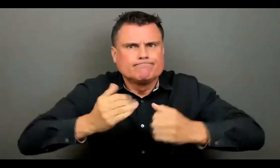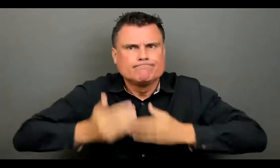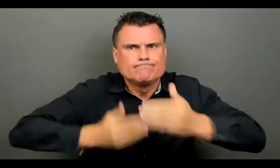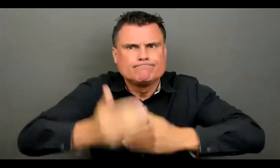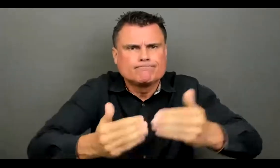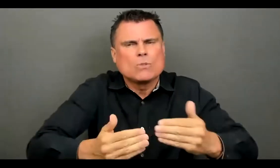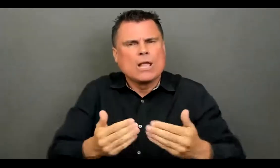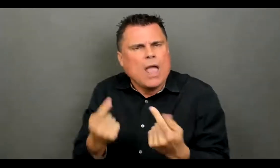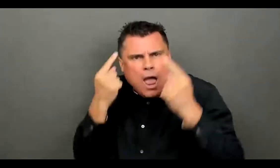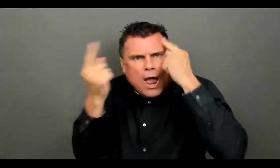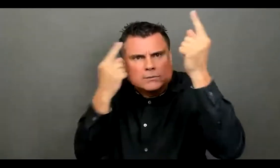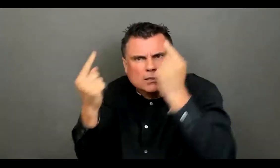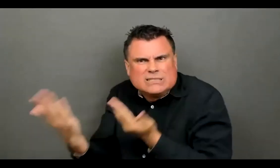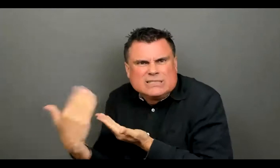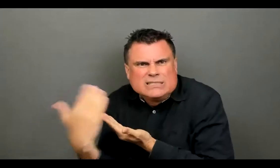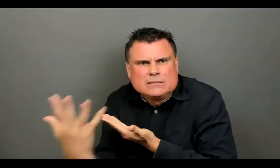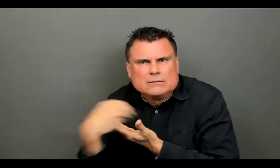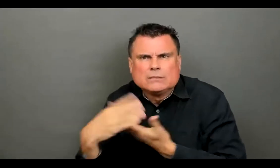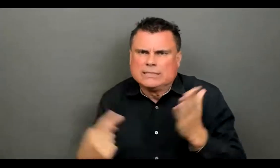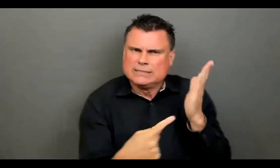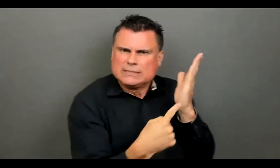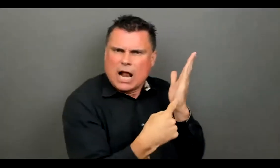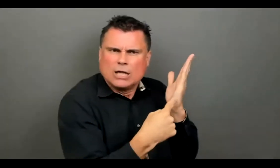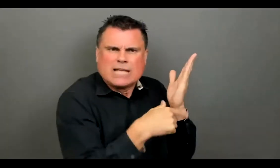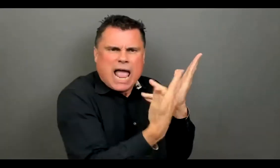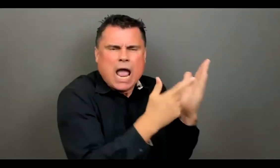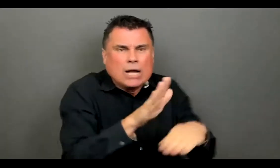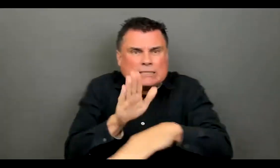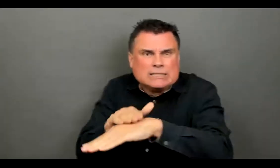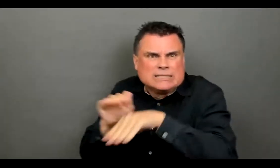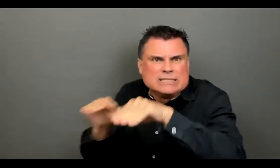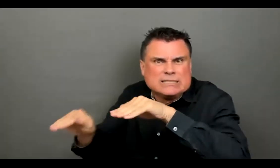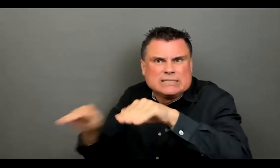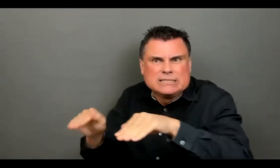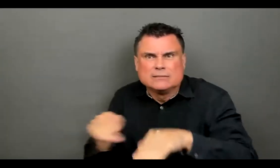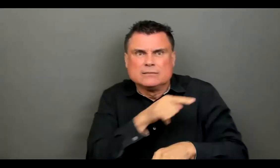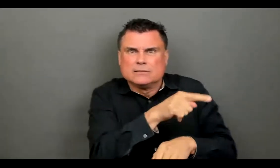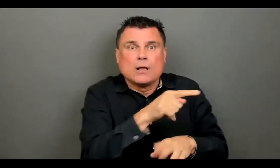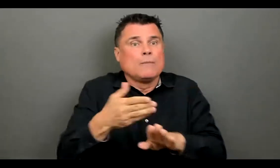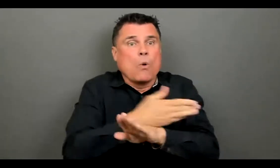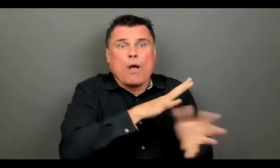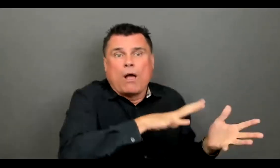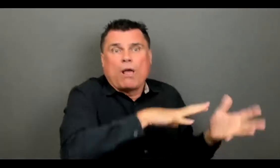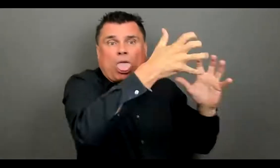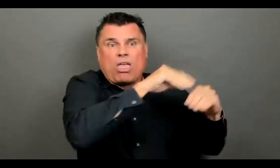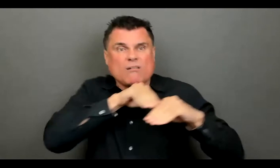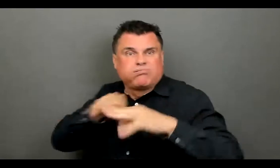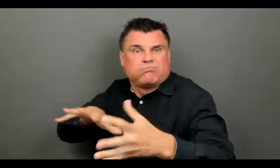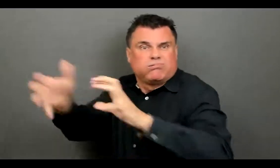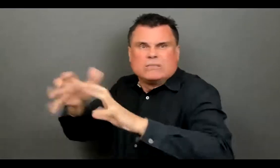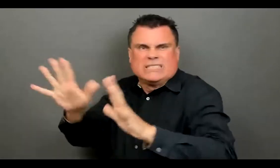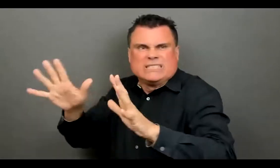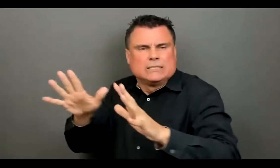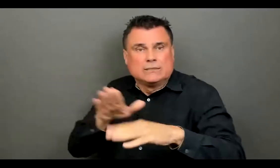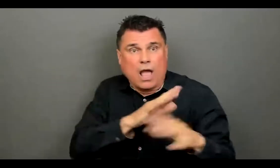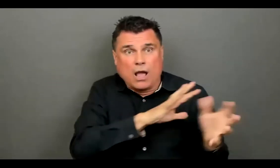warning technologies and last mile services, addressing the specific requirements, needs